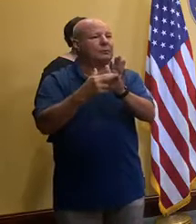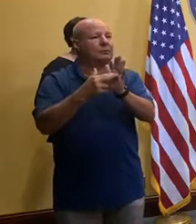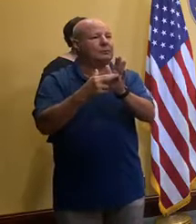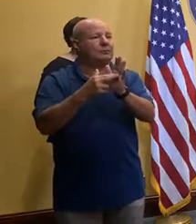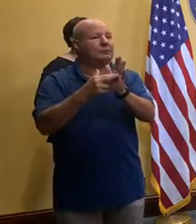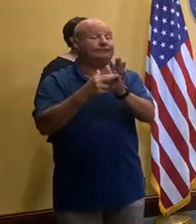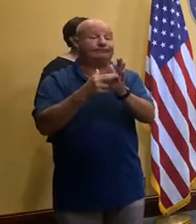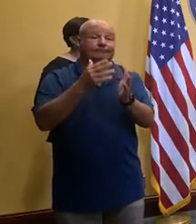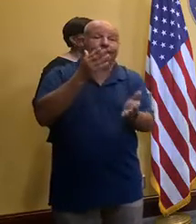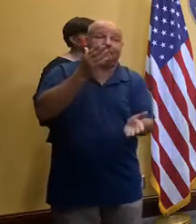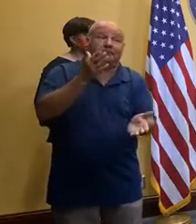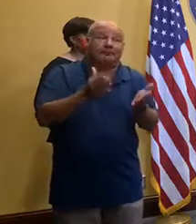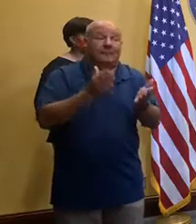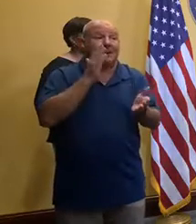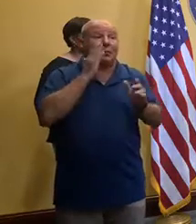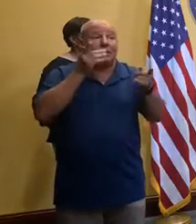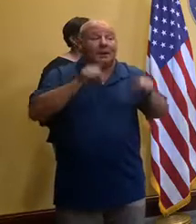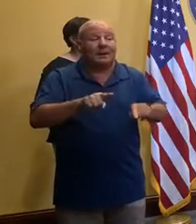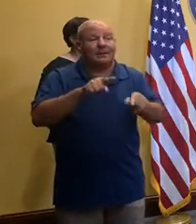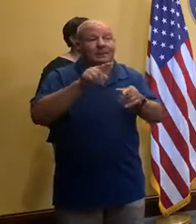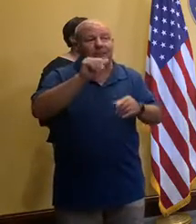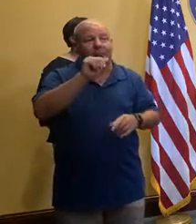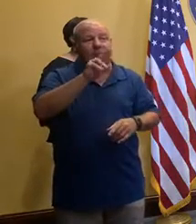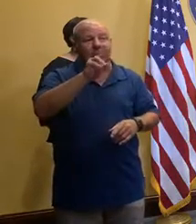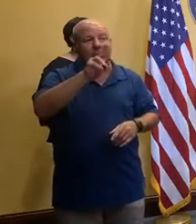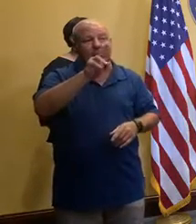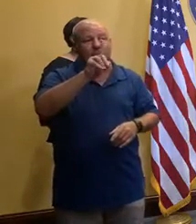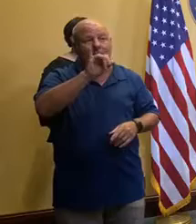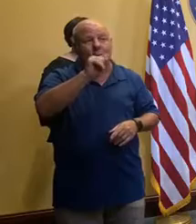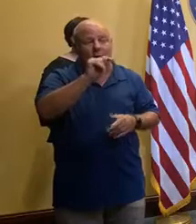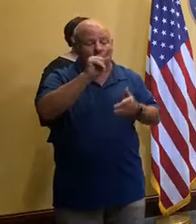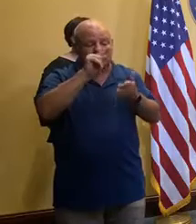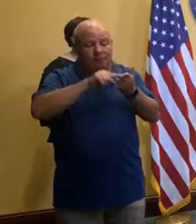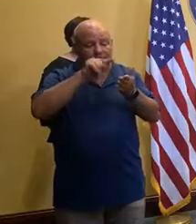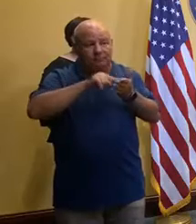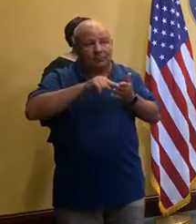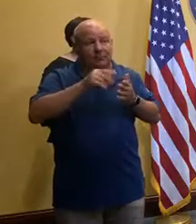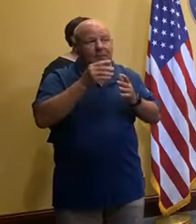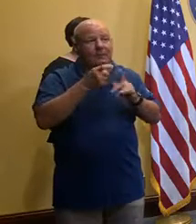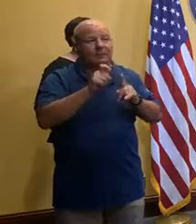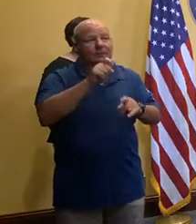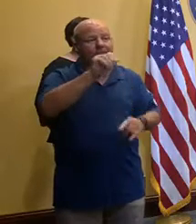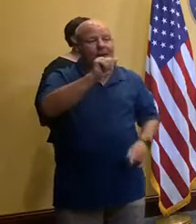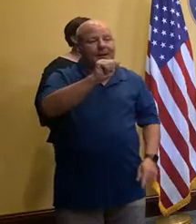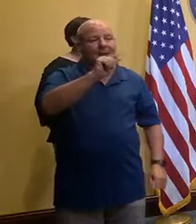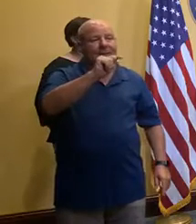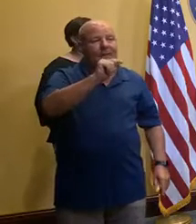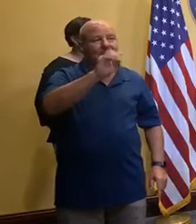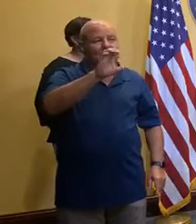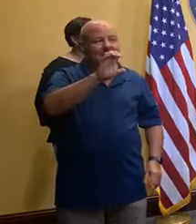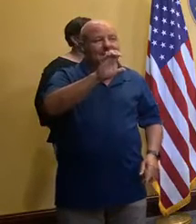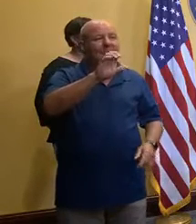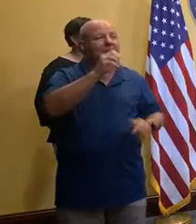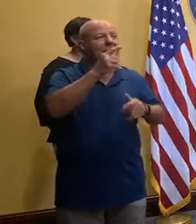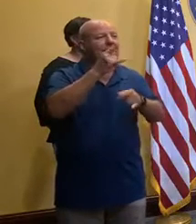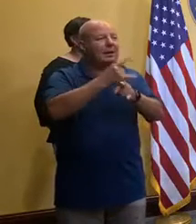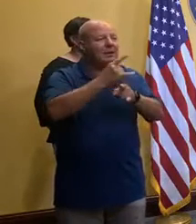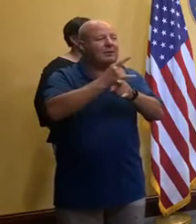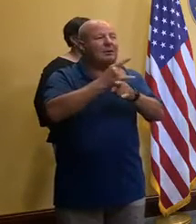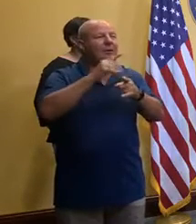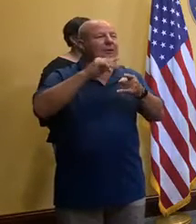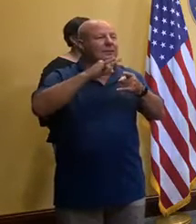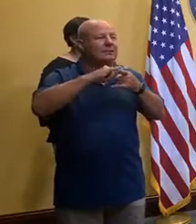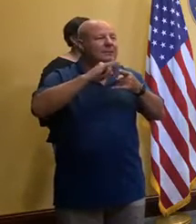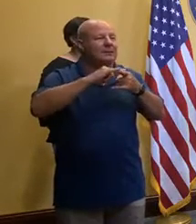will possibly be audited by the ATC, Alcohol Tobacco Control Agency, and the Fire